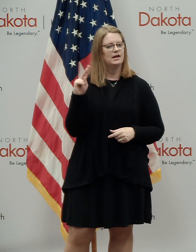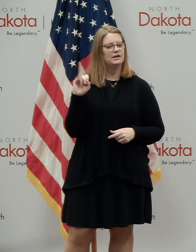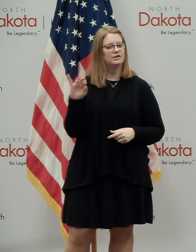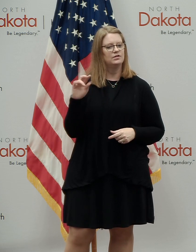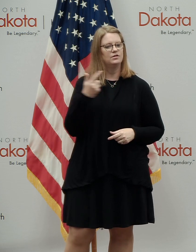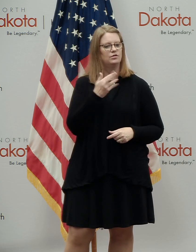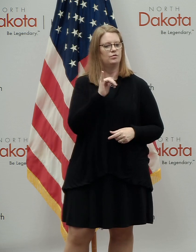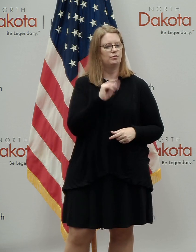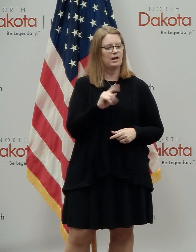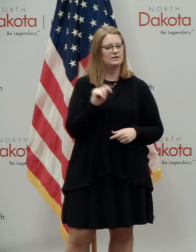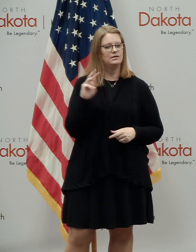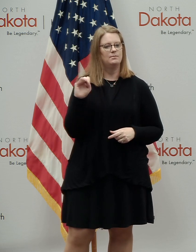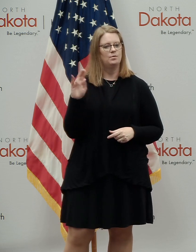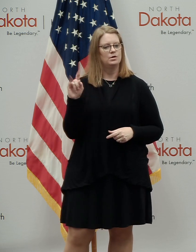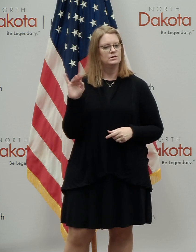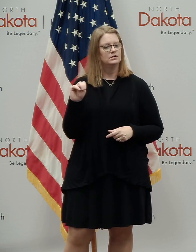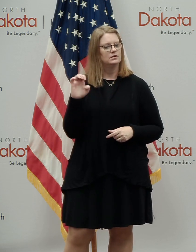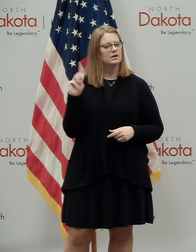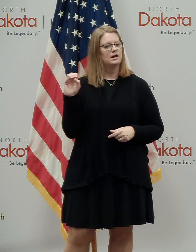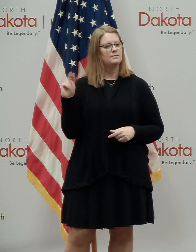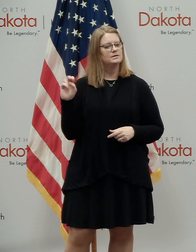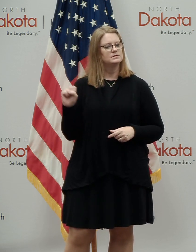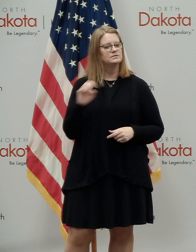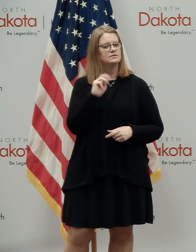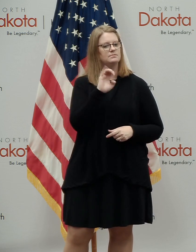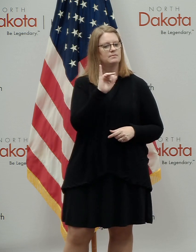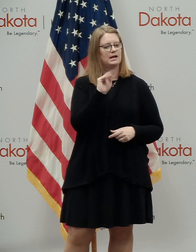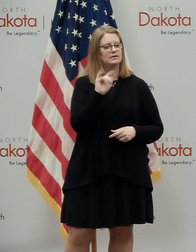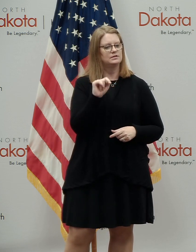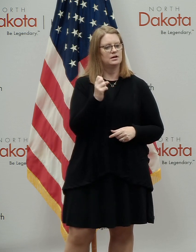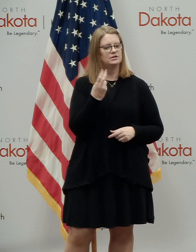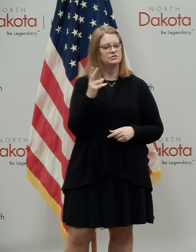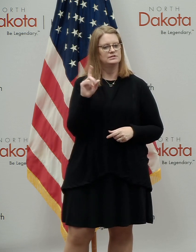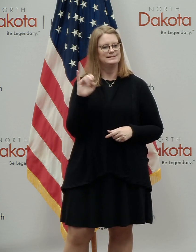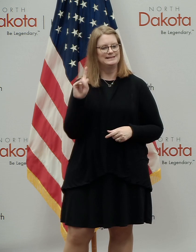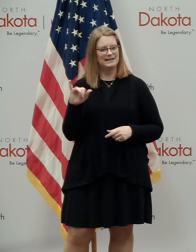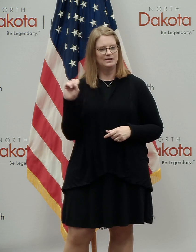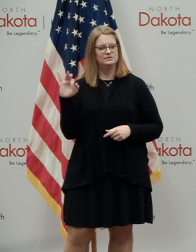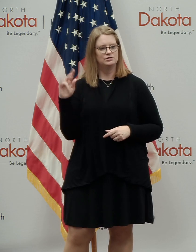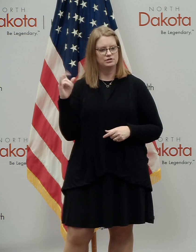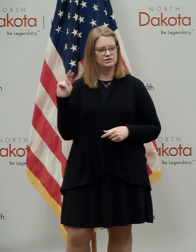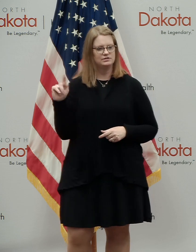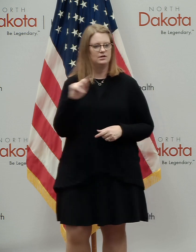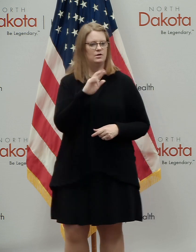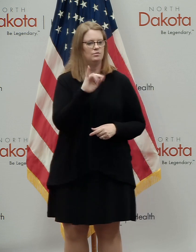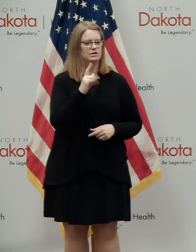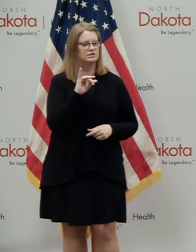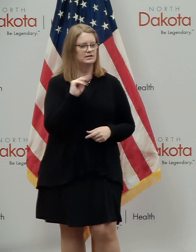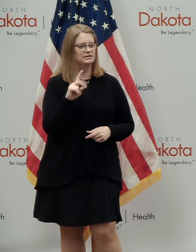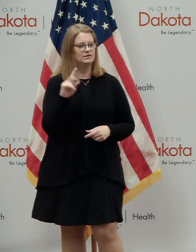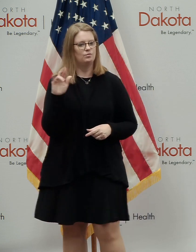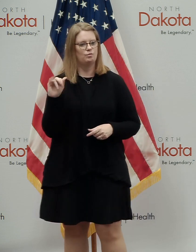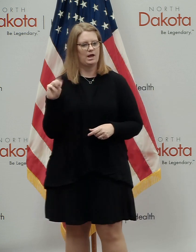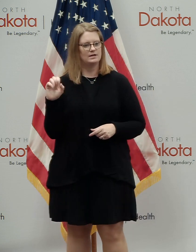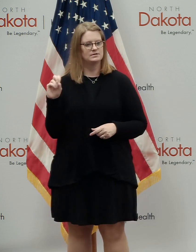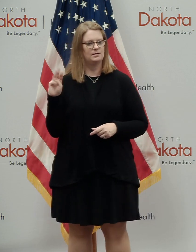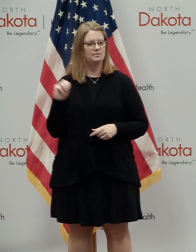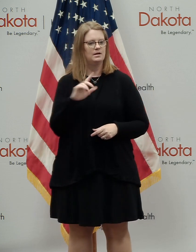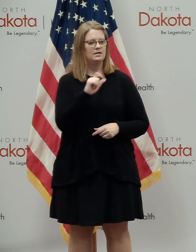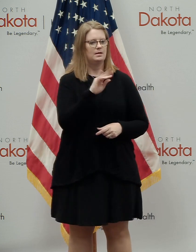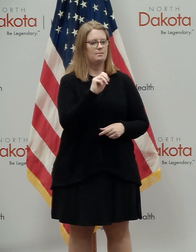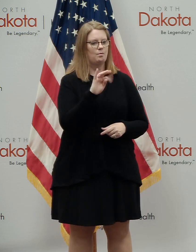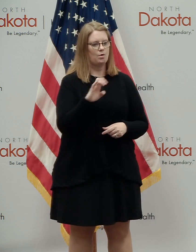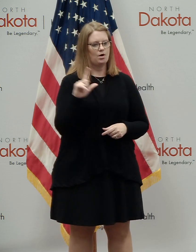Hettinger, Grant, Morton, Emmons, McIntosh, Dickey, Sargent, Richland, Ransom,